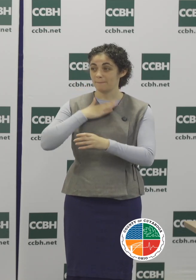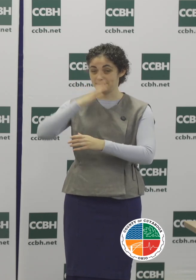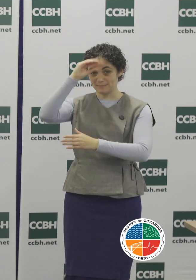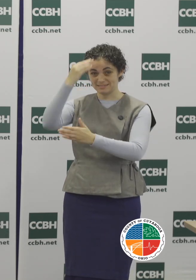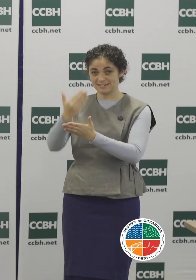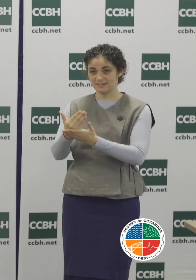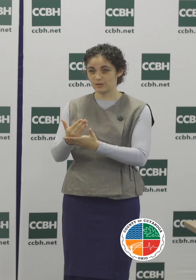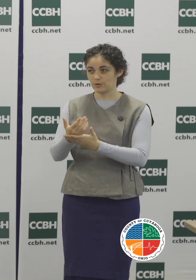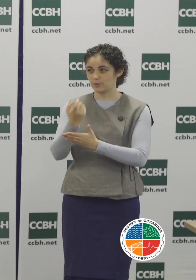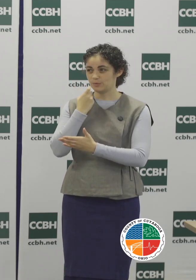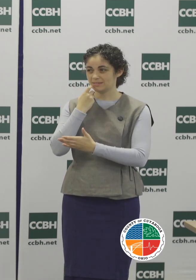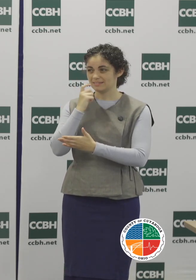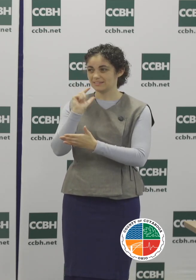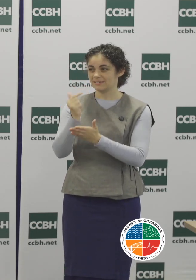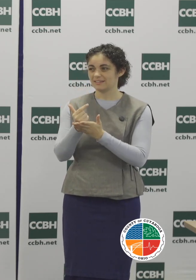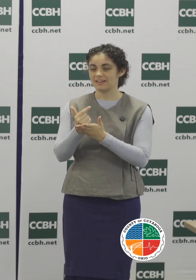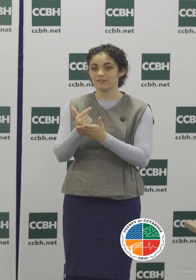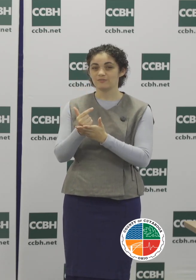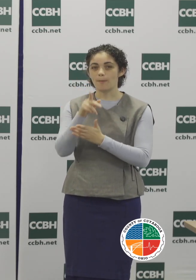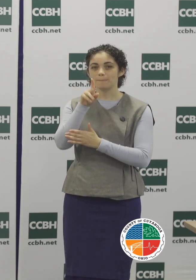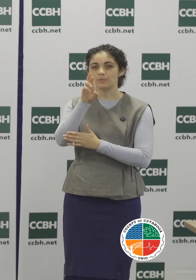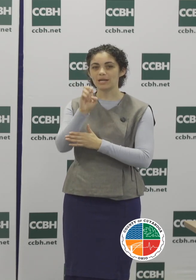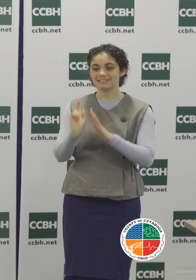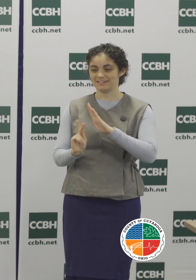son, who's graduating from pre-kindergarten today.